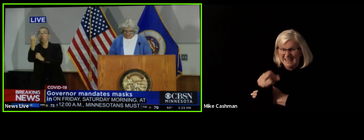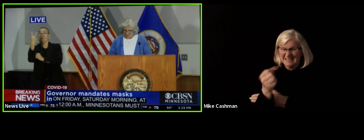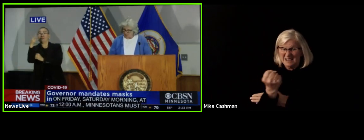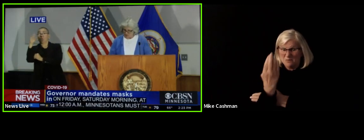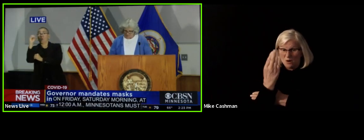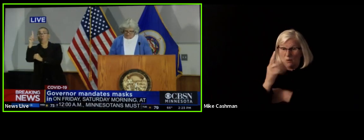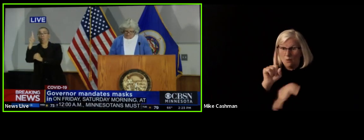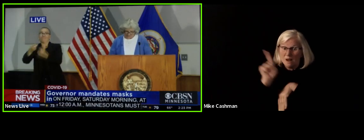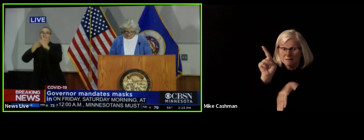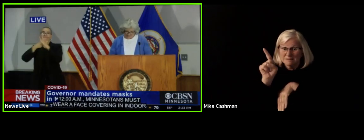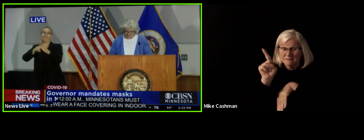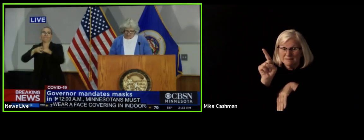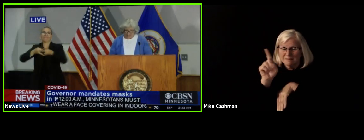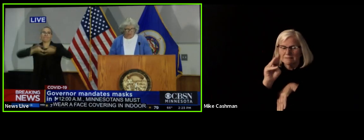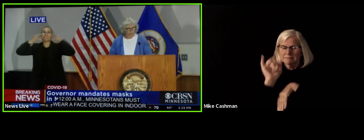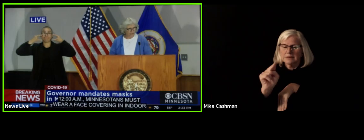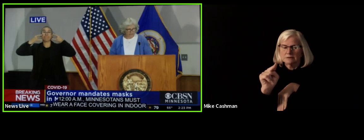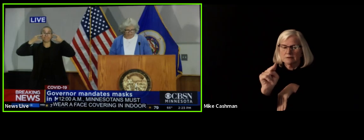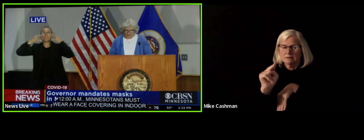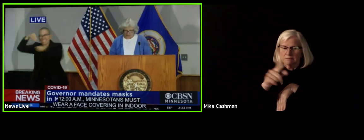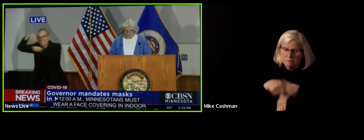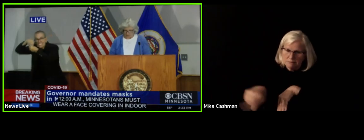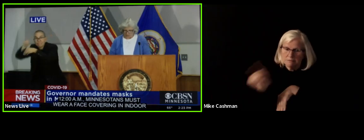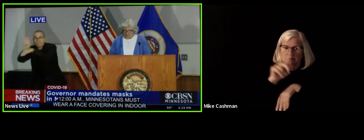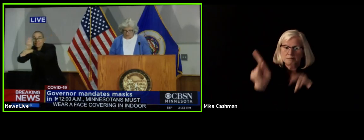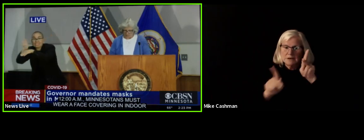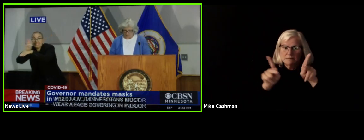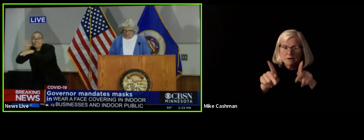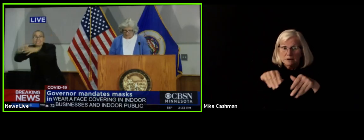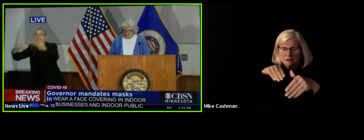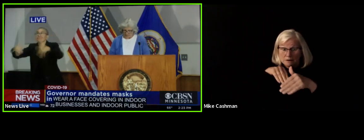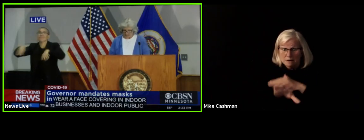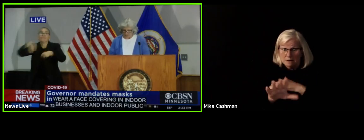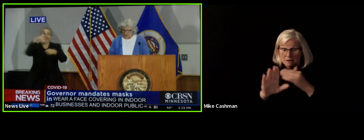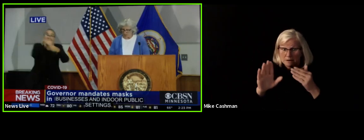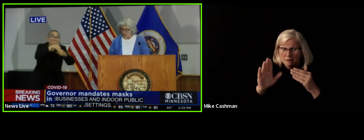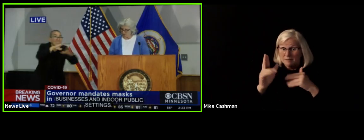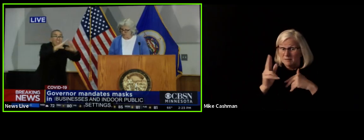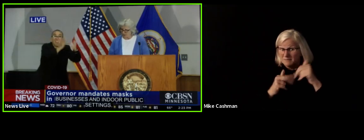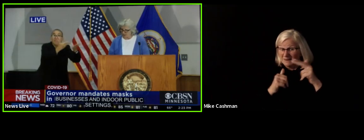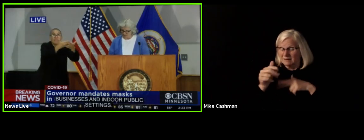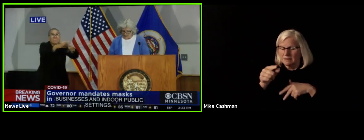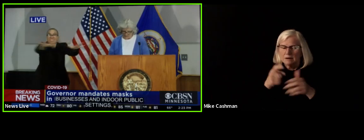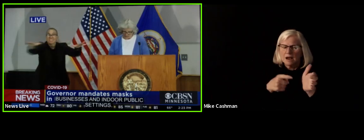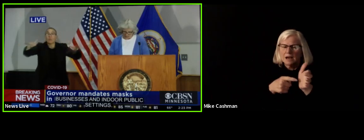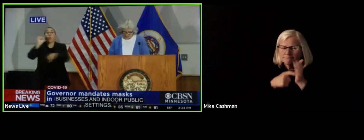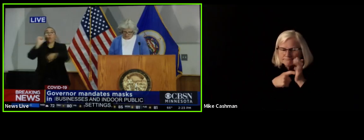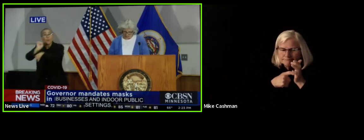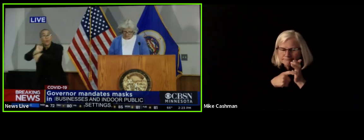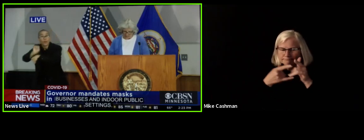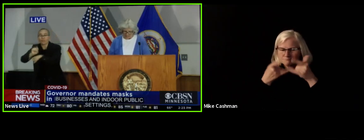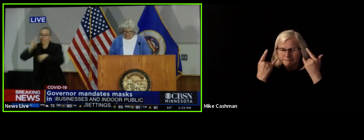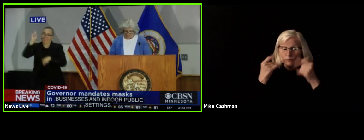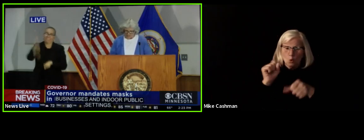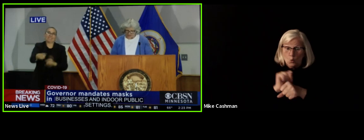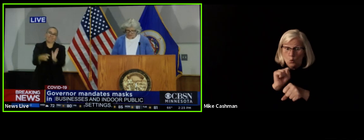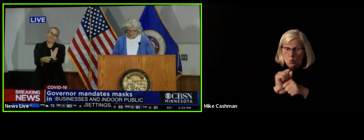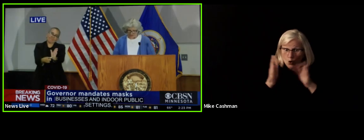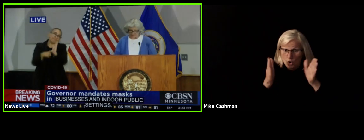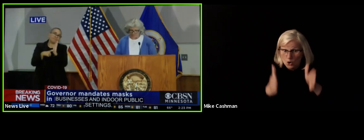and indoor public settings. Workers must also wear face coverings outdoors when it is not possible to maintain